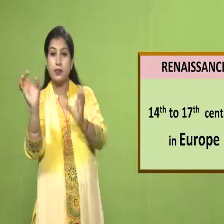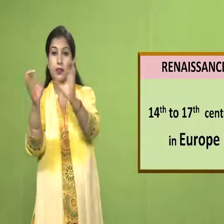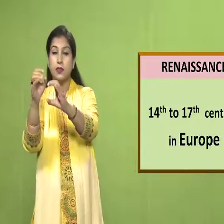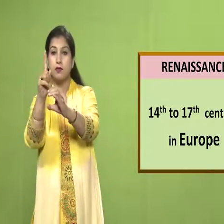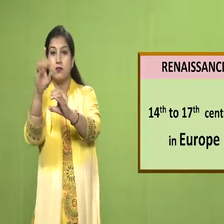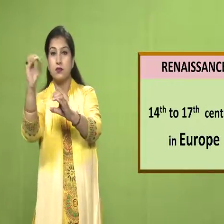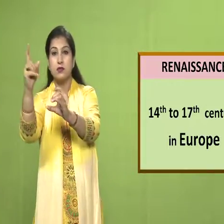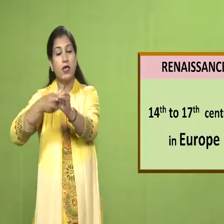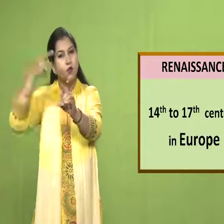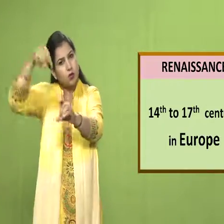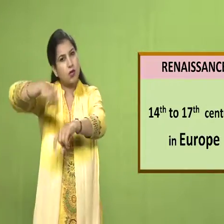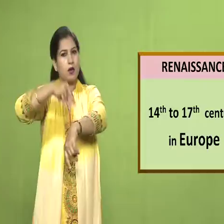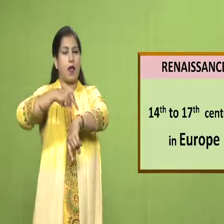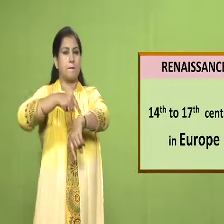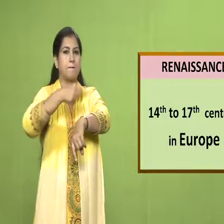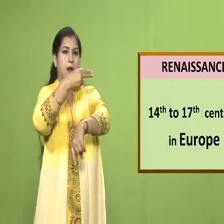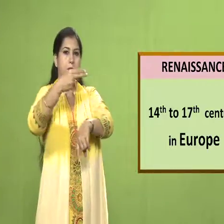as Renaissance period.